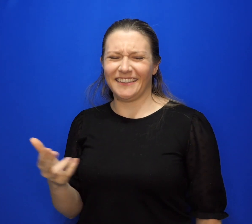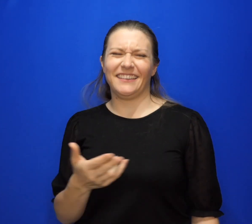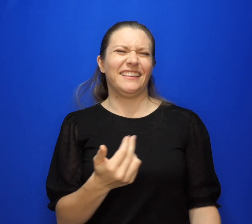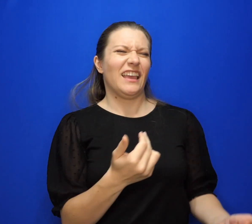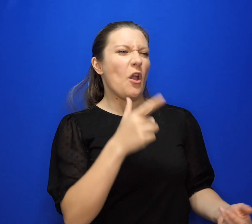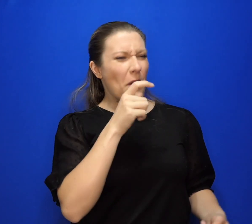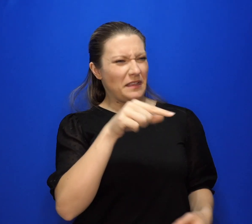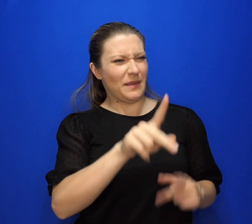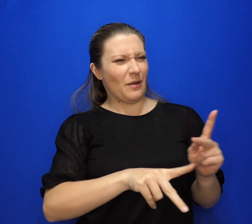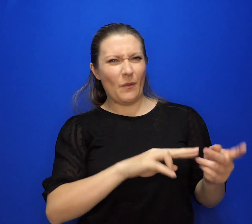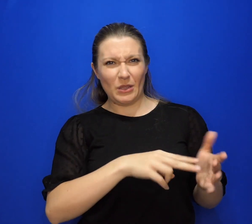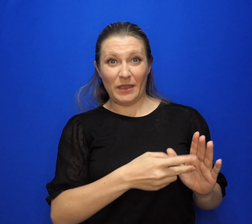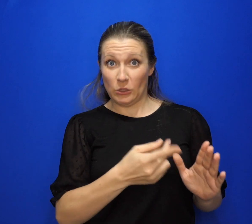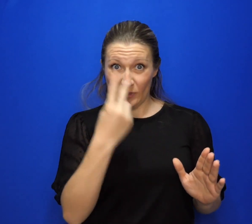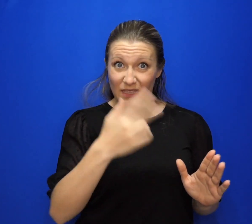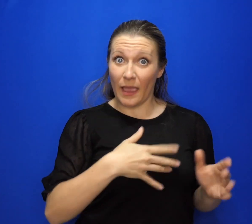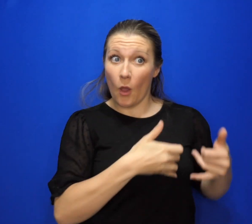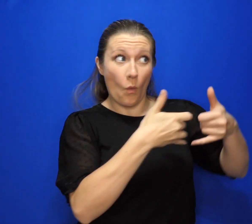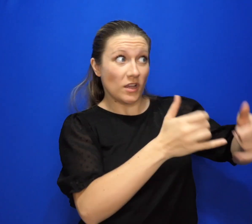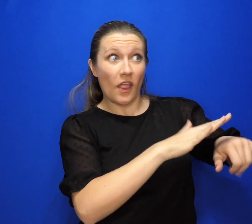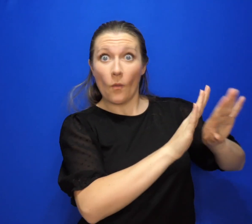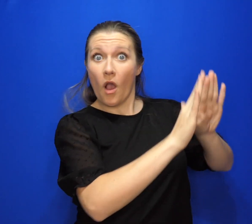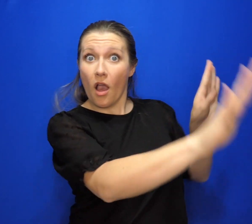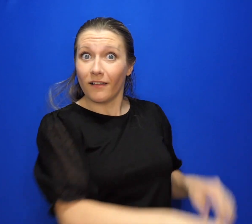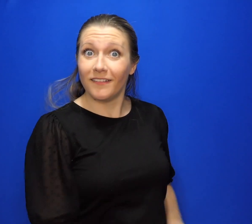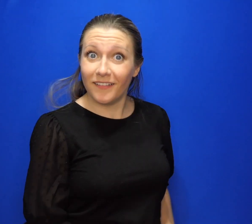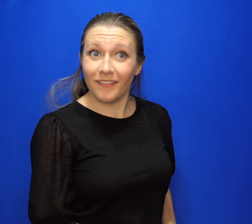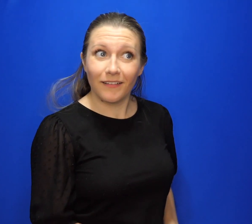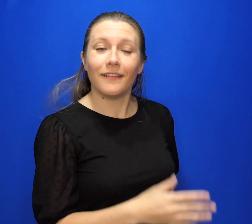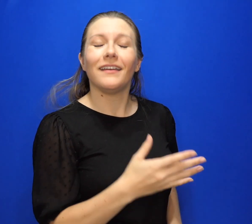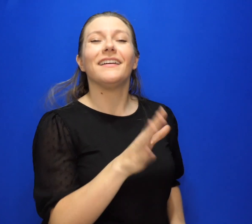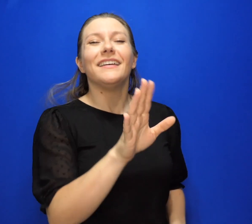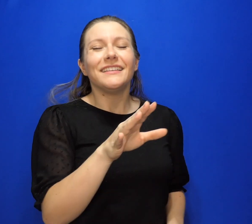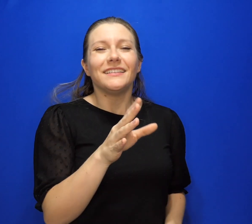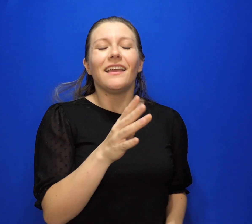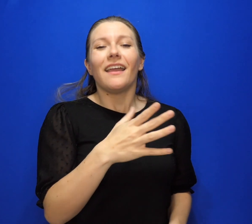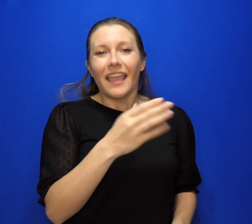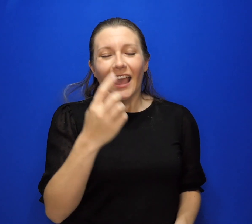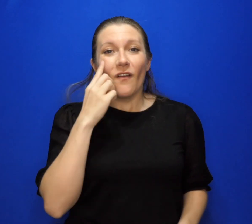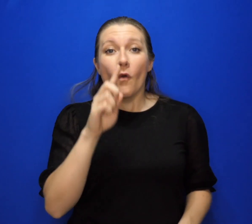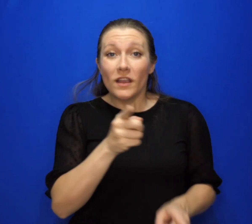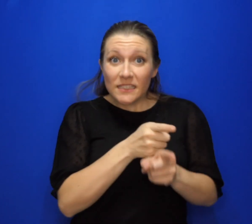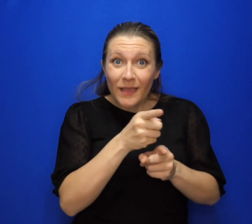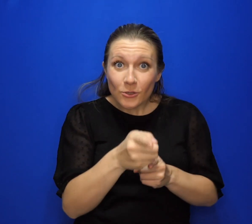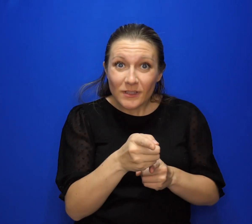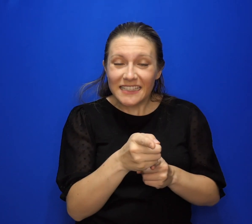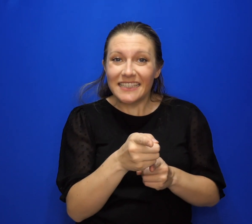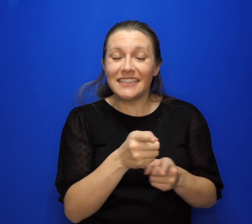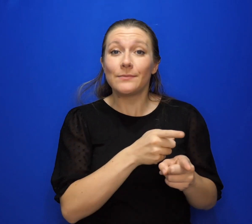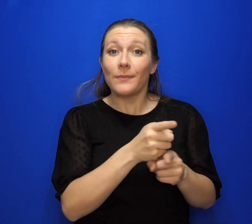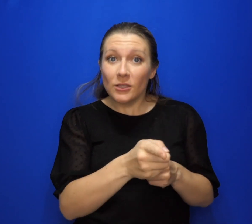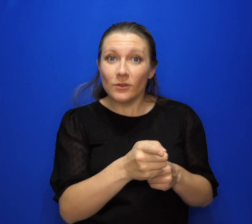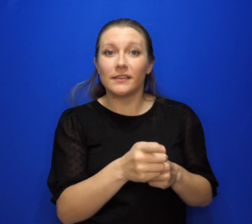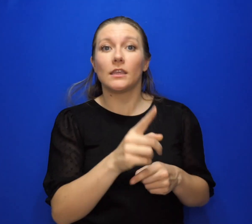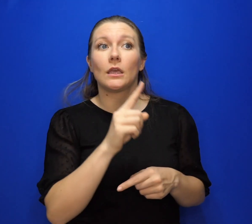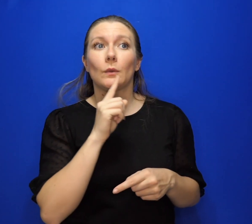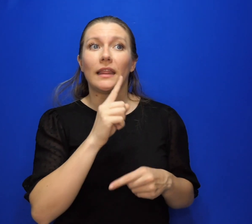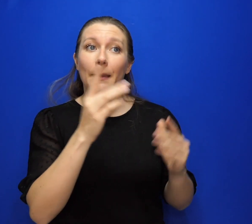my awards on the wall? Right. And for a specialties go beyond, right? Yeah. I mean, an